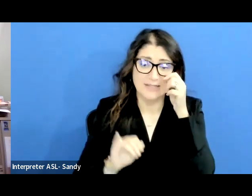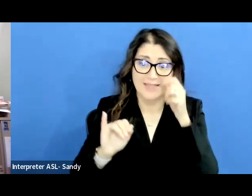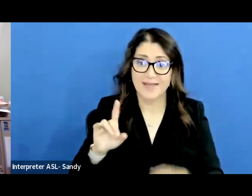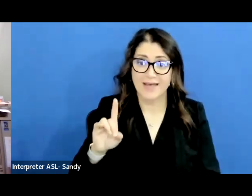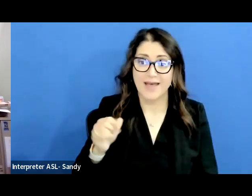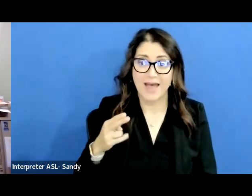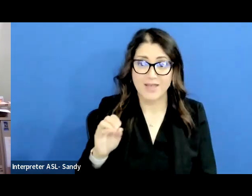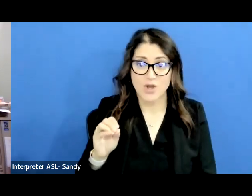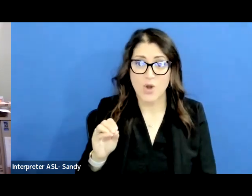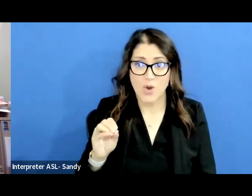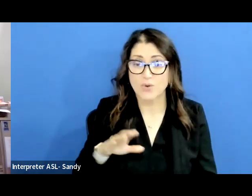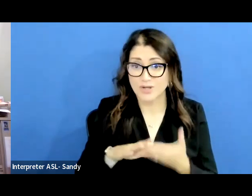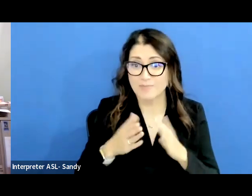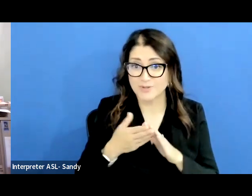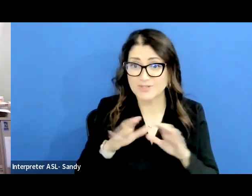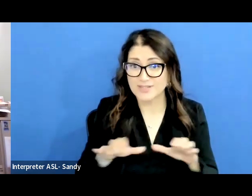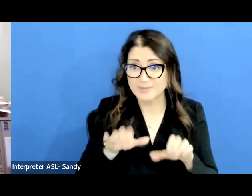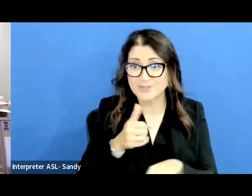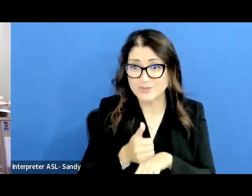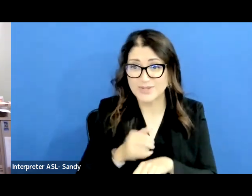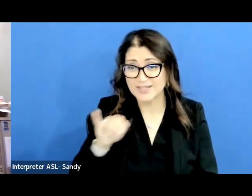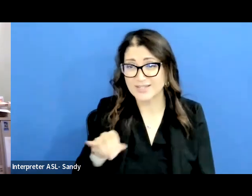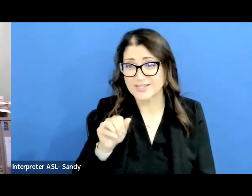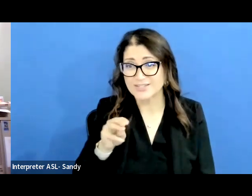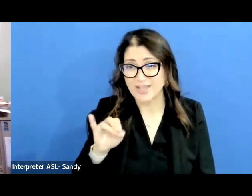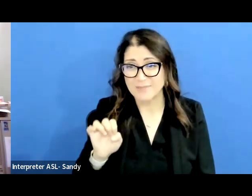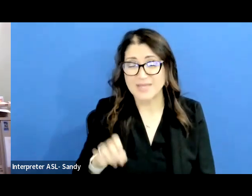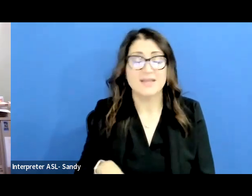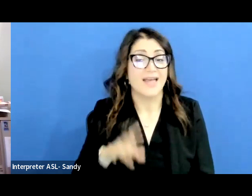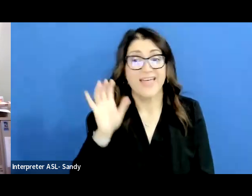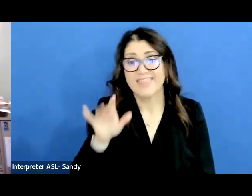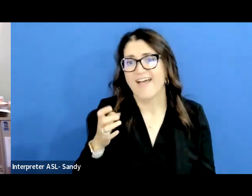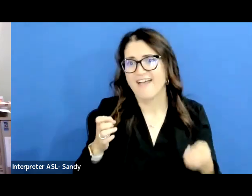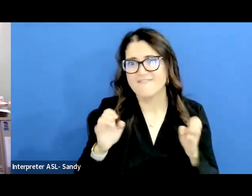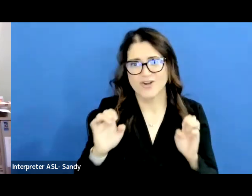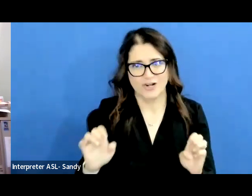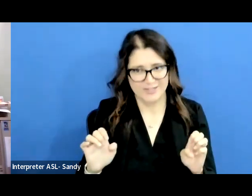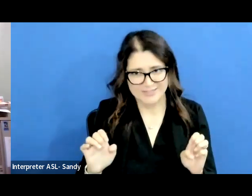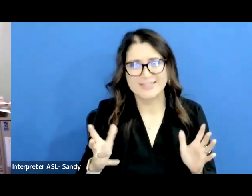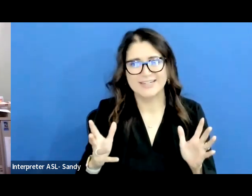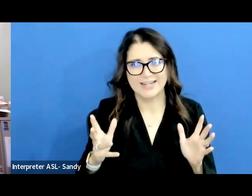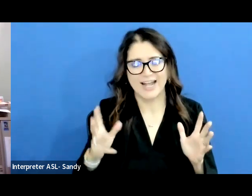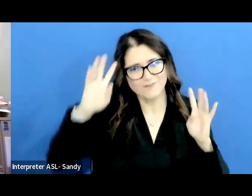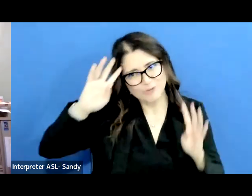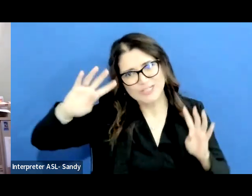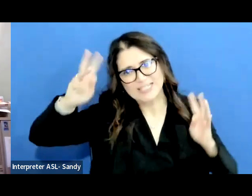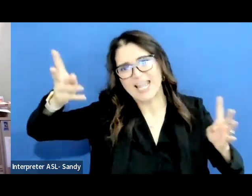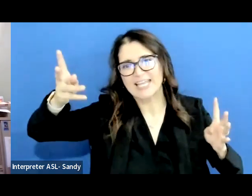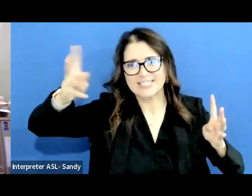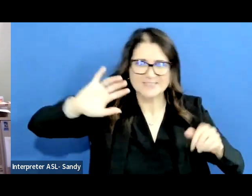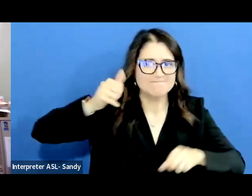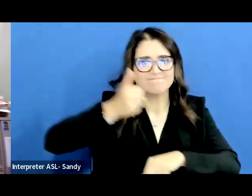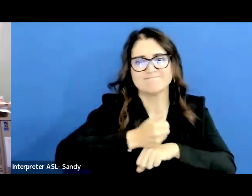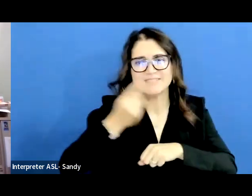Idaho community was doing, Jamie. Just that effort of creating something that families could come